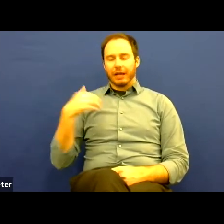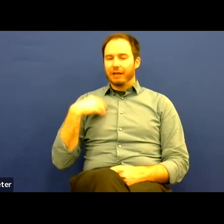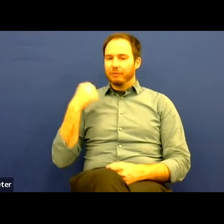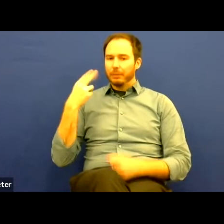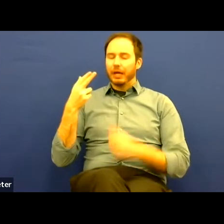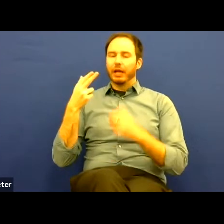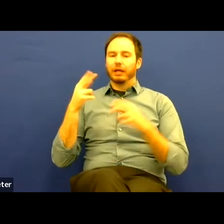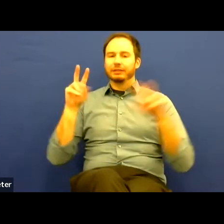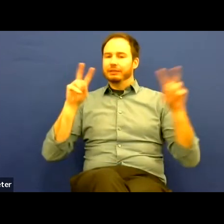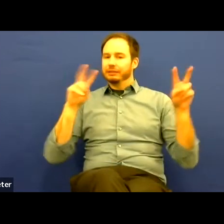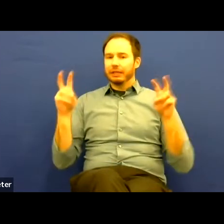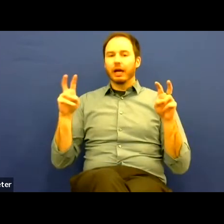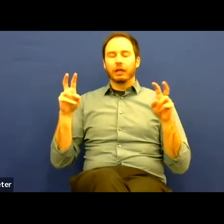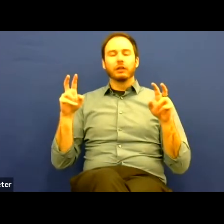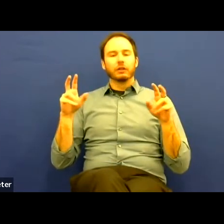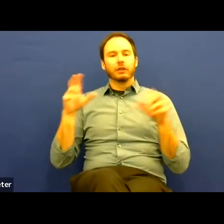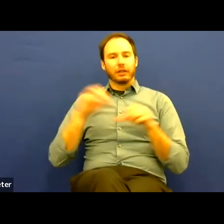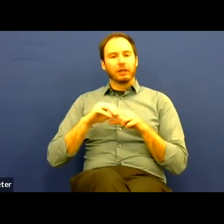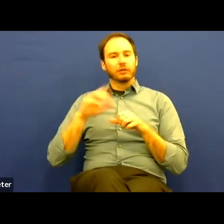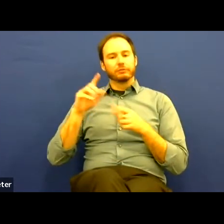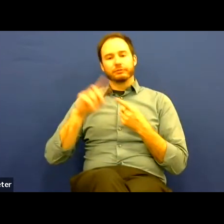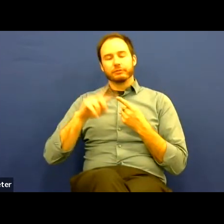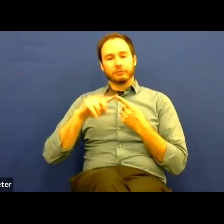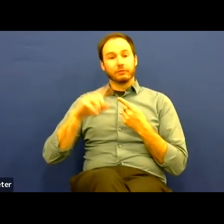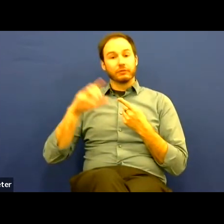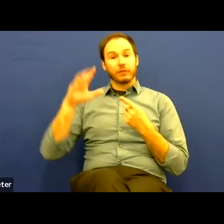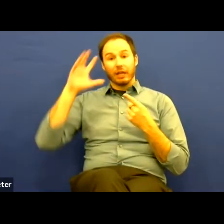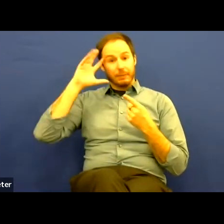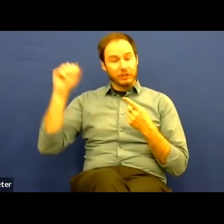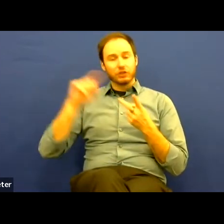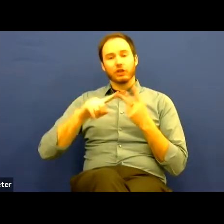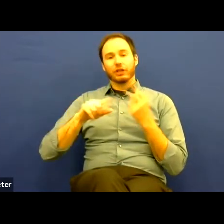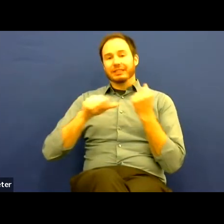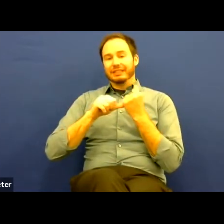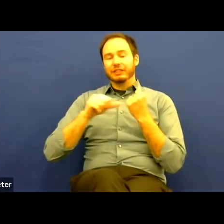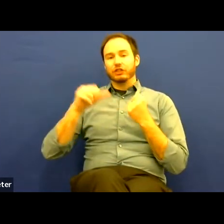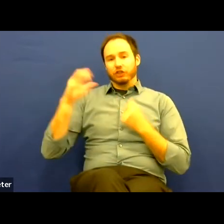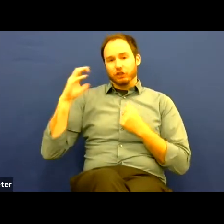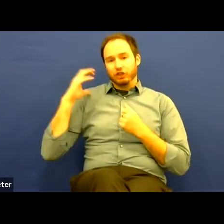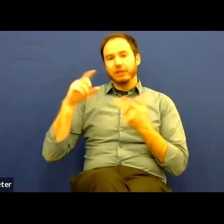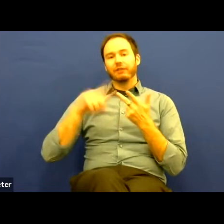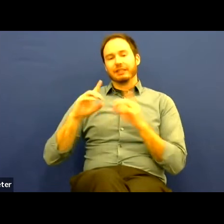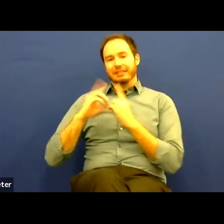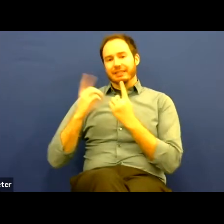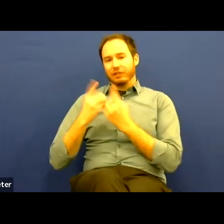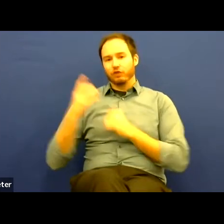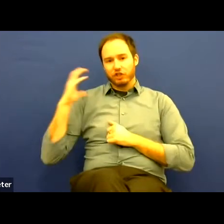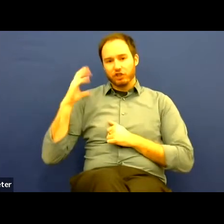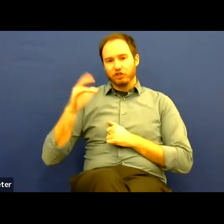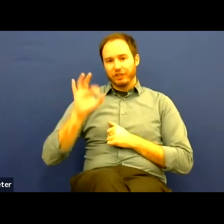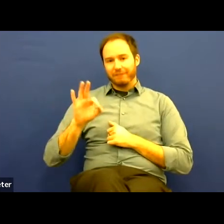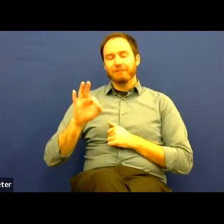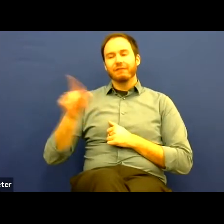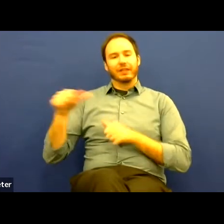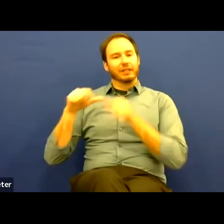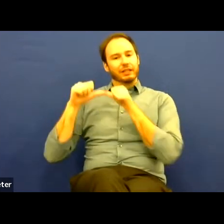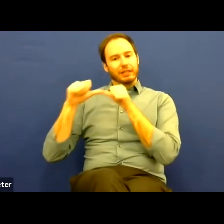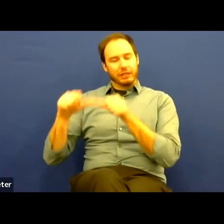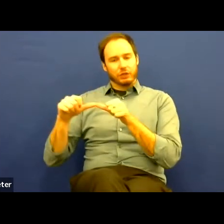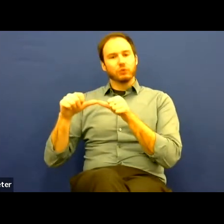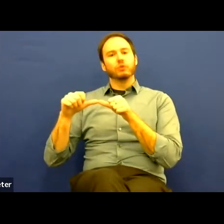positions within the district, including commissioner, assistant chief, and district chief. And whereas Chuck continues to